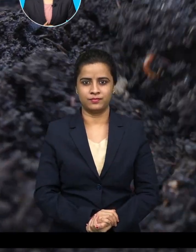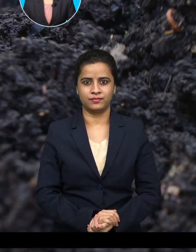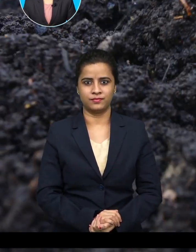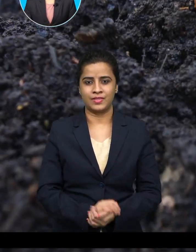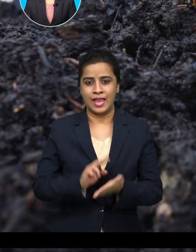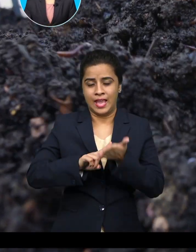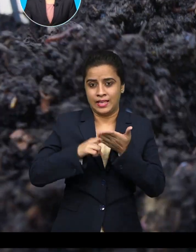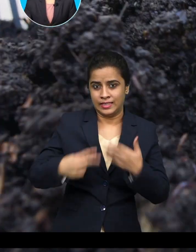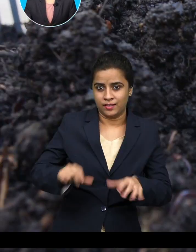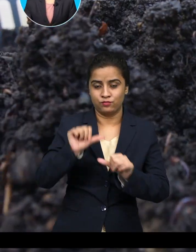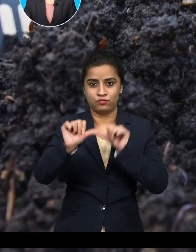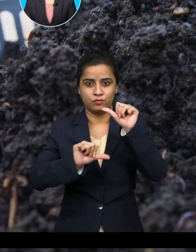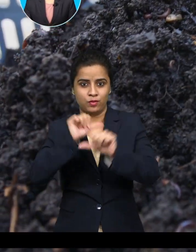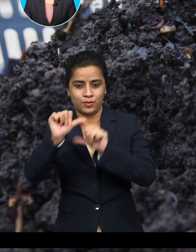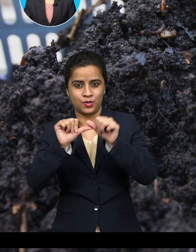composting,